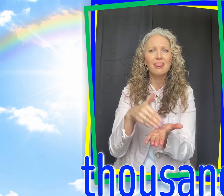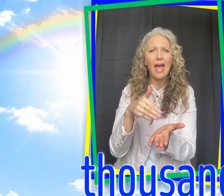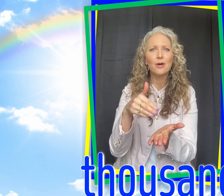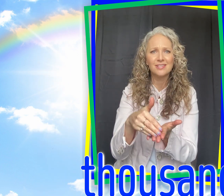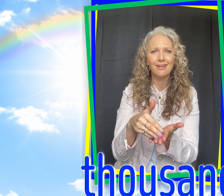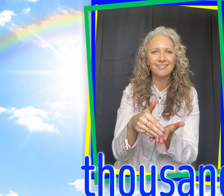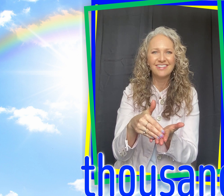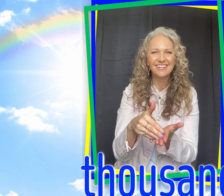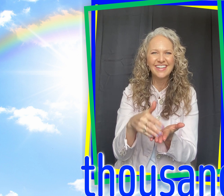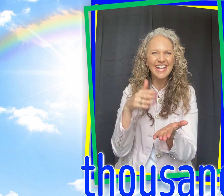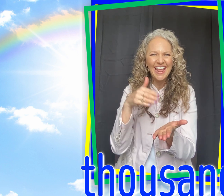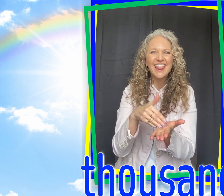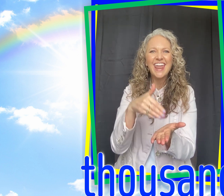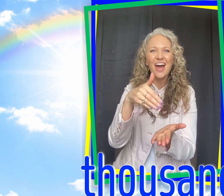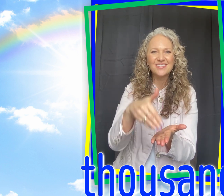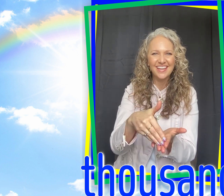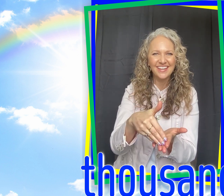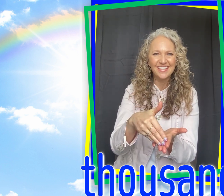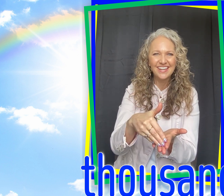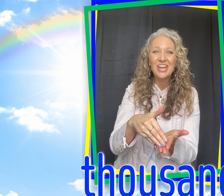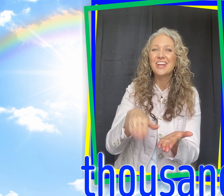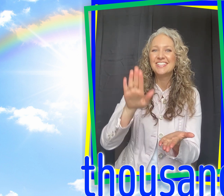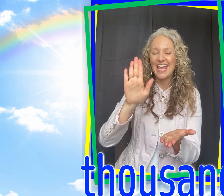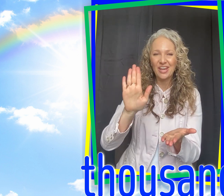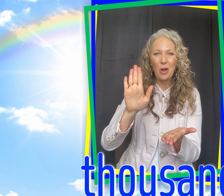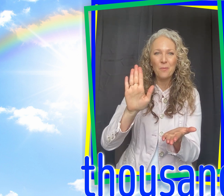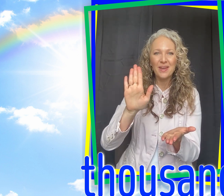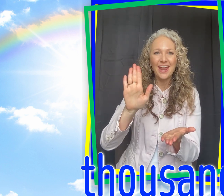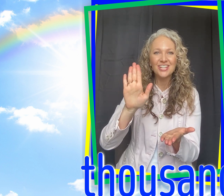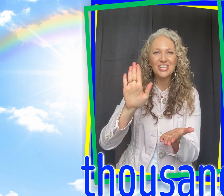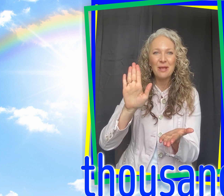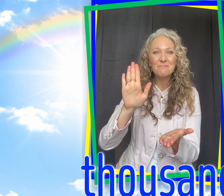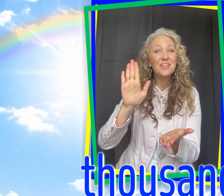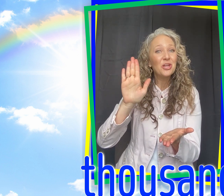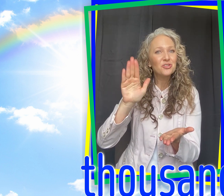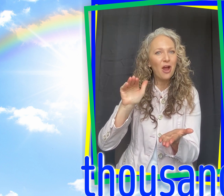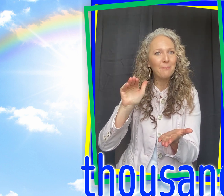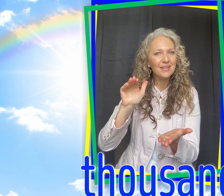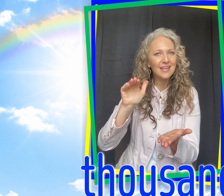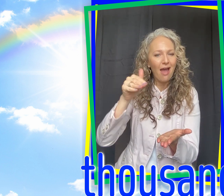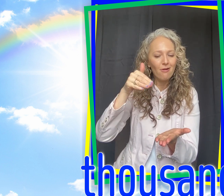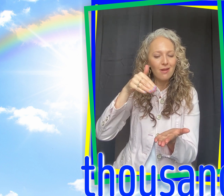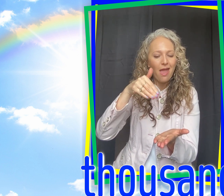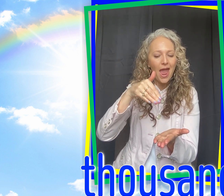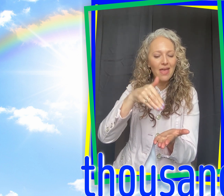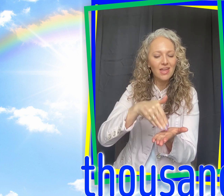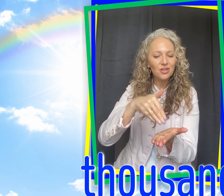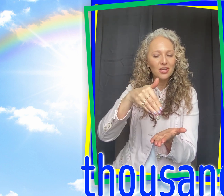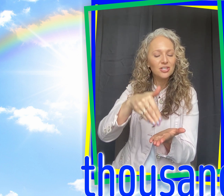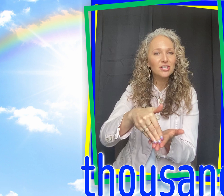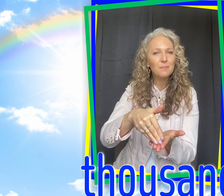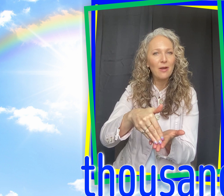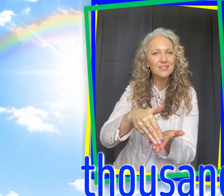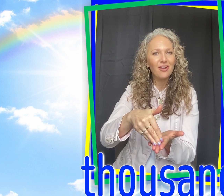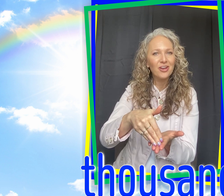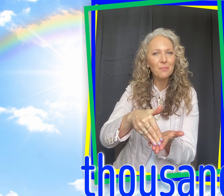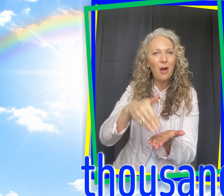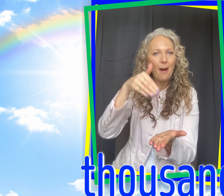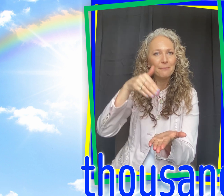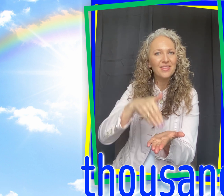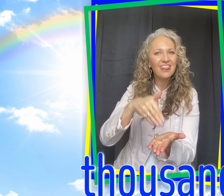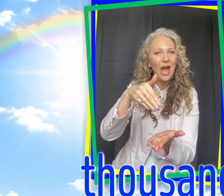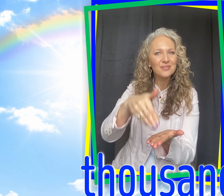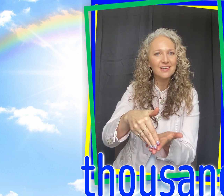sign 1,000. 1,000. You take an open hand shape, drop it down, and then you're going to just bounce it